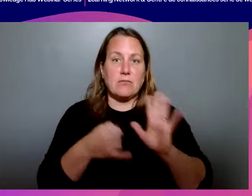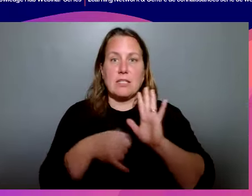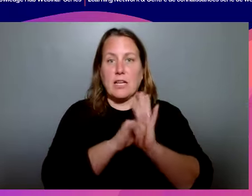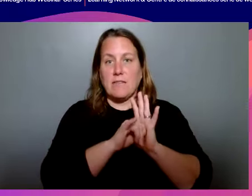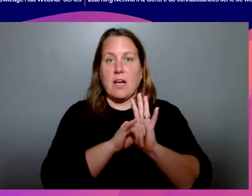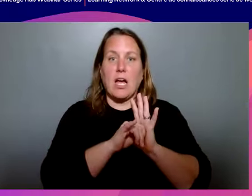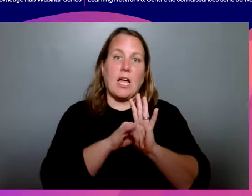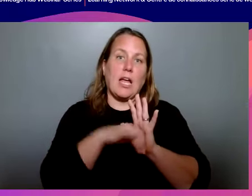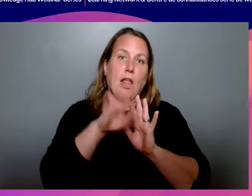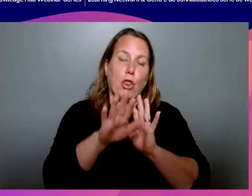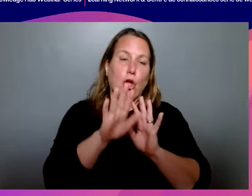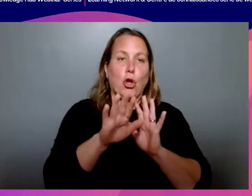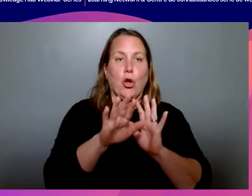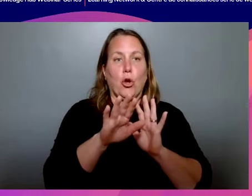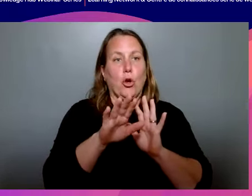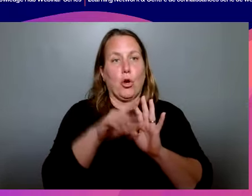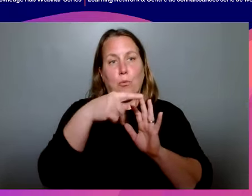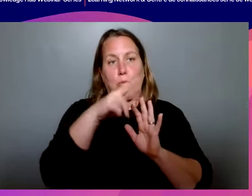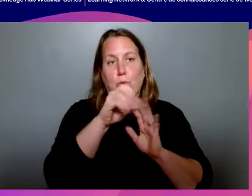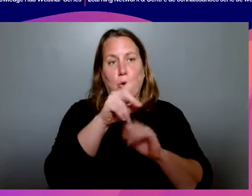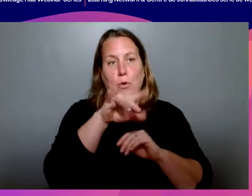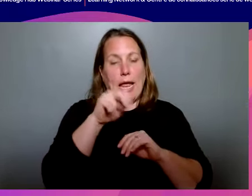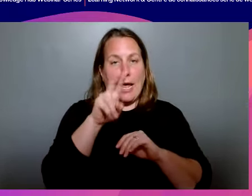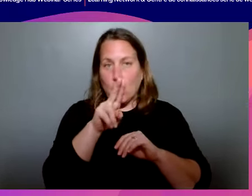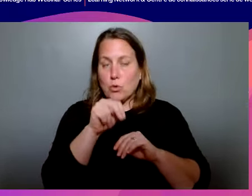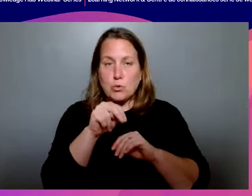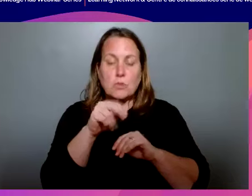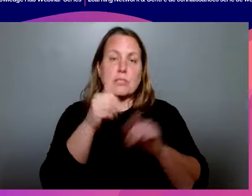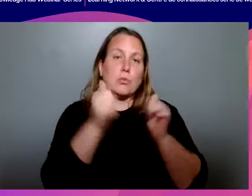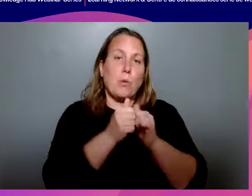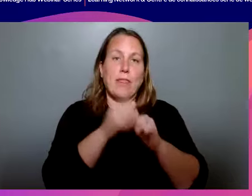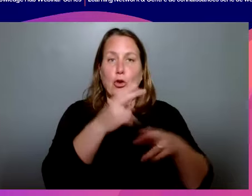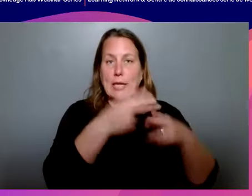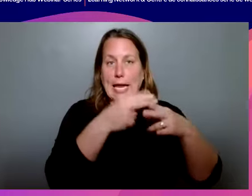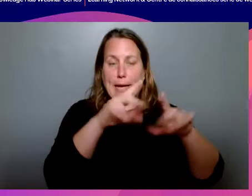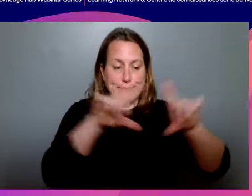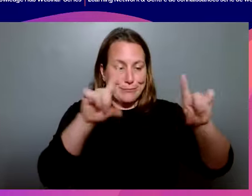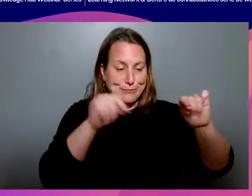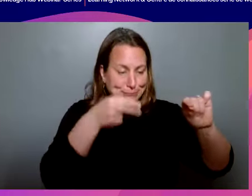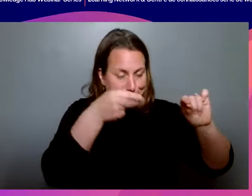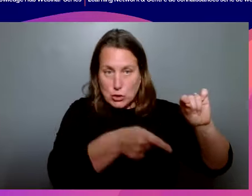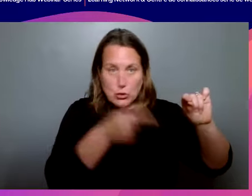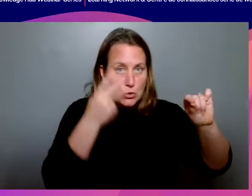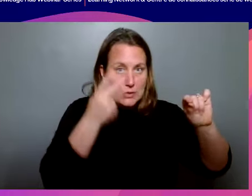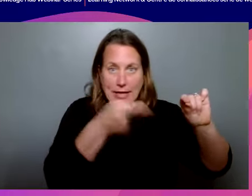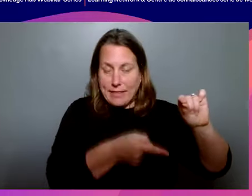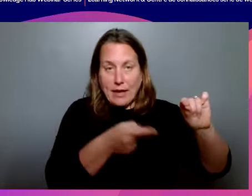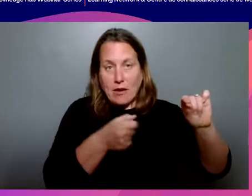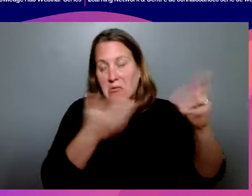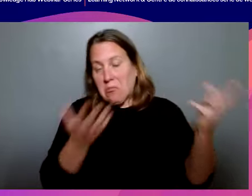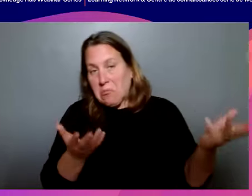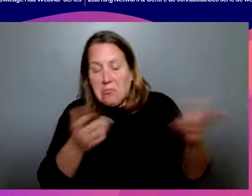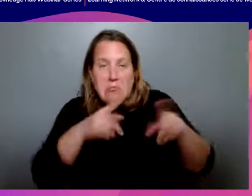in their like name, some people don't. And I don't know that anyone's ever questioned it. Where I've seen pronouns or the